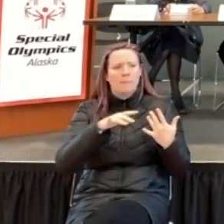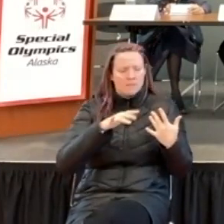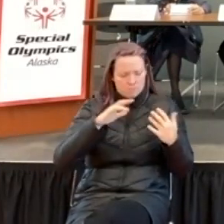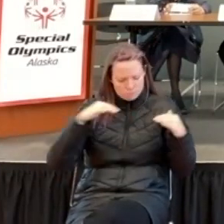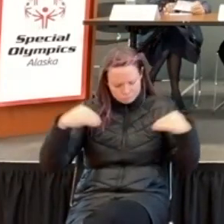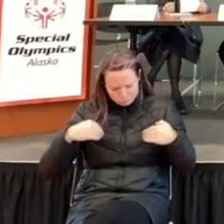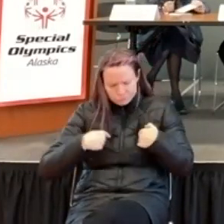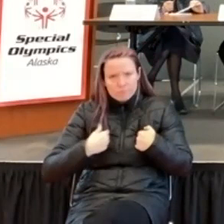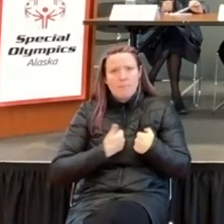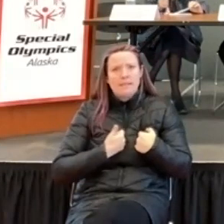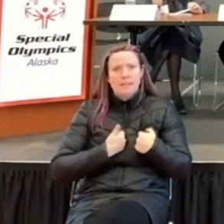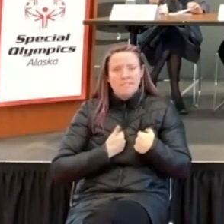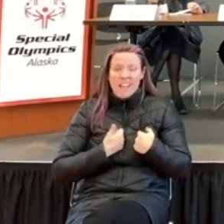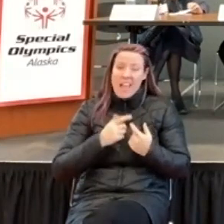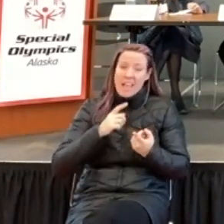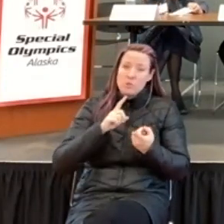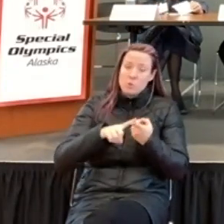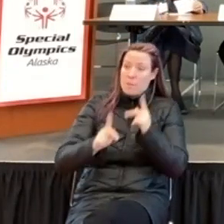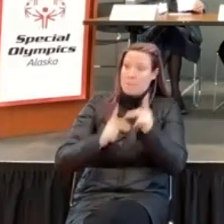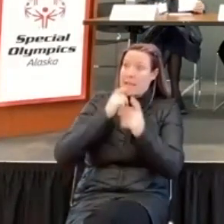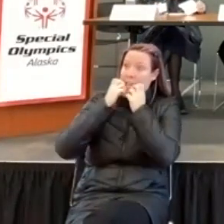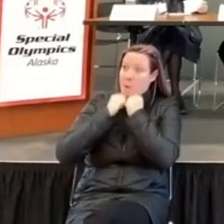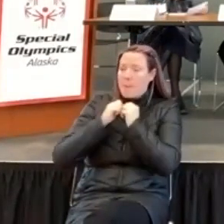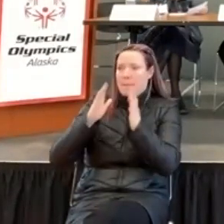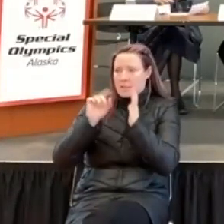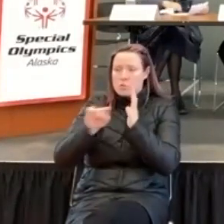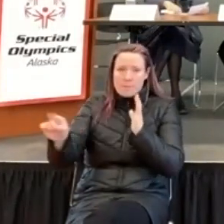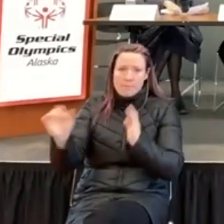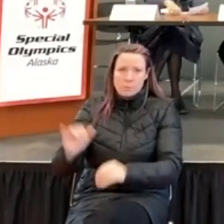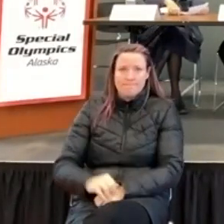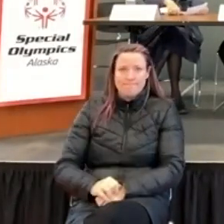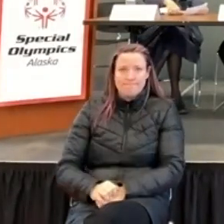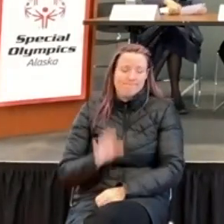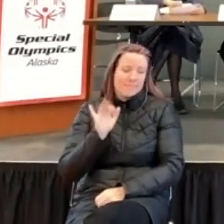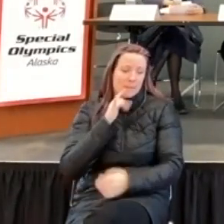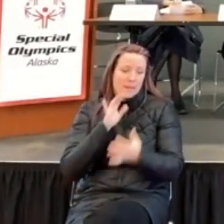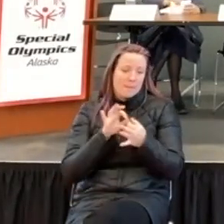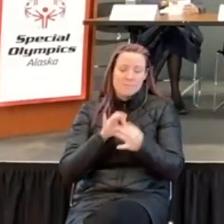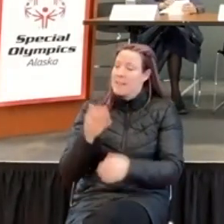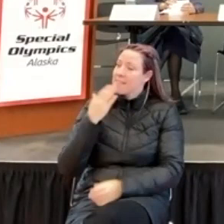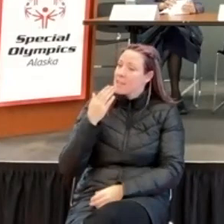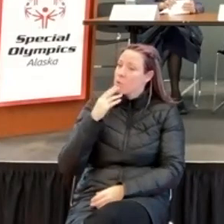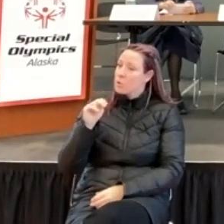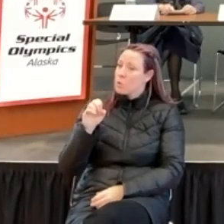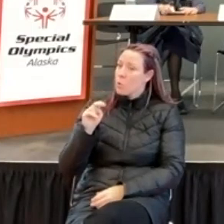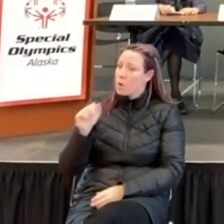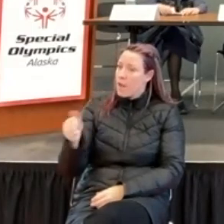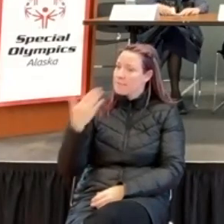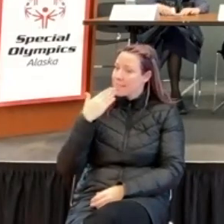about. So that's what I have. Excellent. Thank you, Nona.